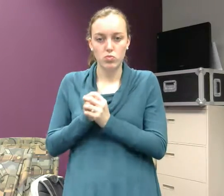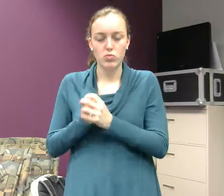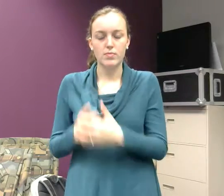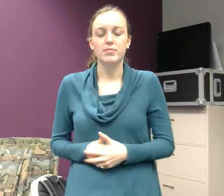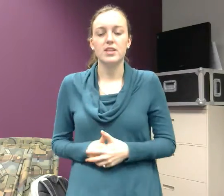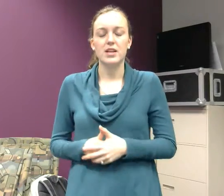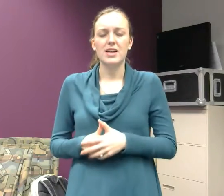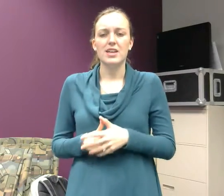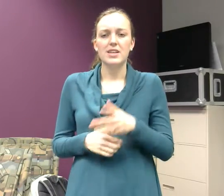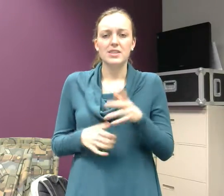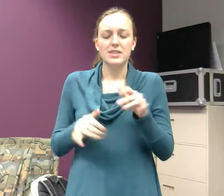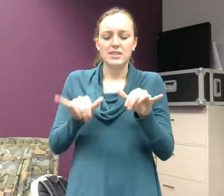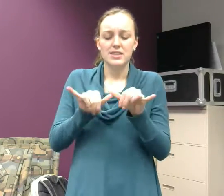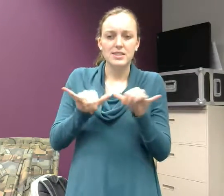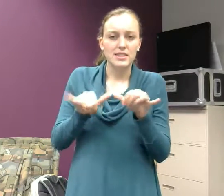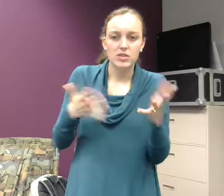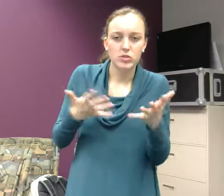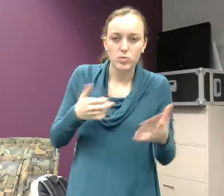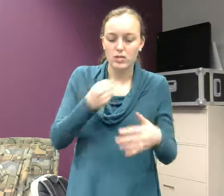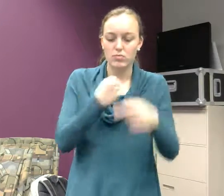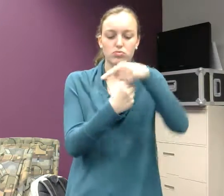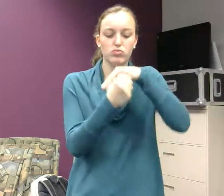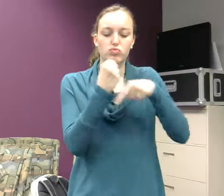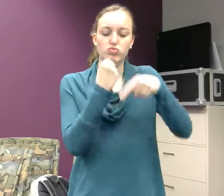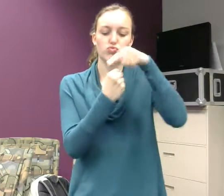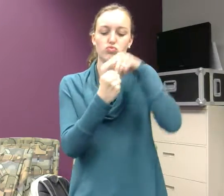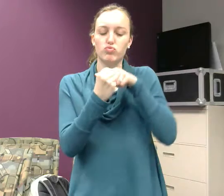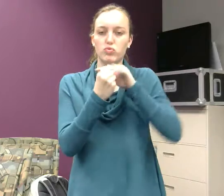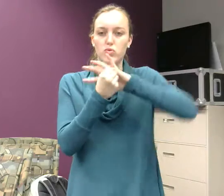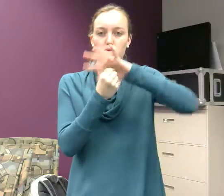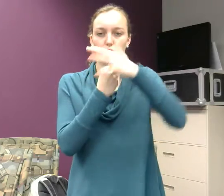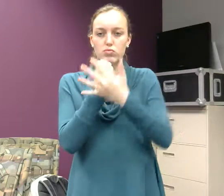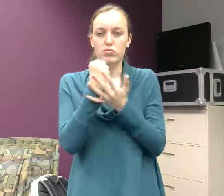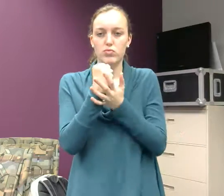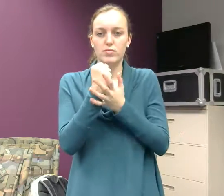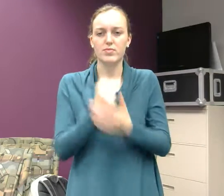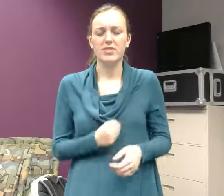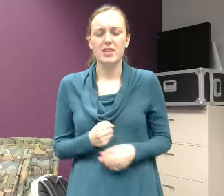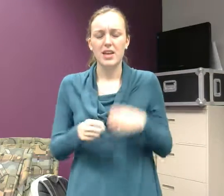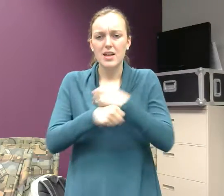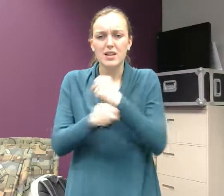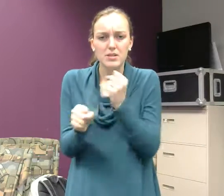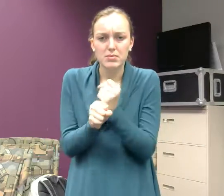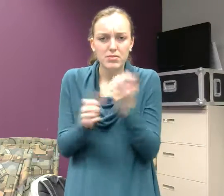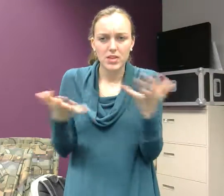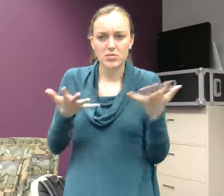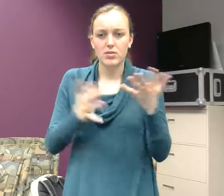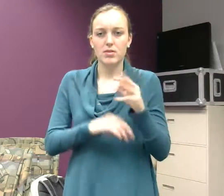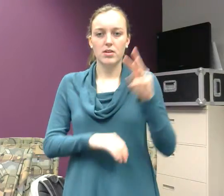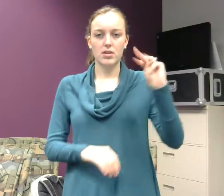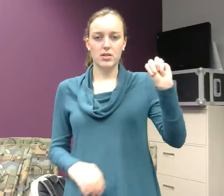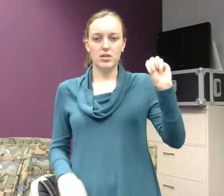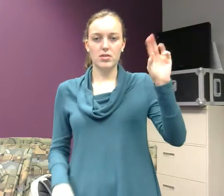of your fist. That's amazing to think that your heart, that small, can